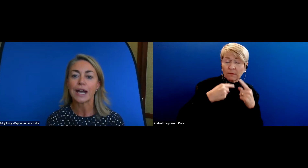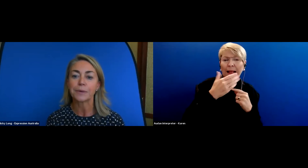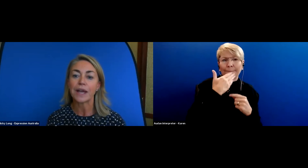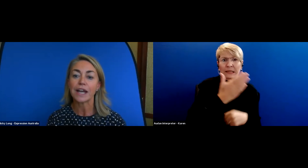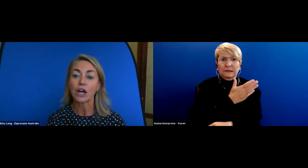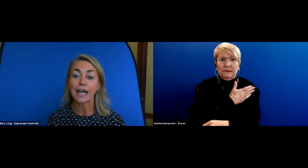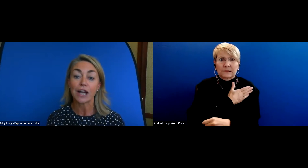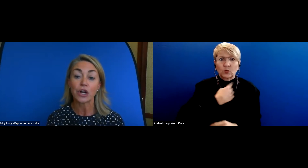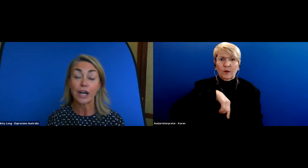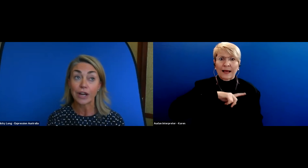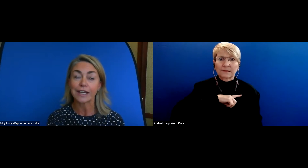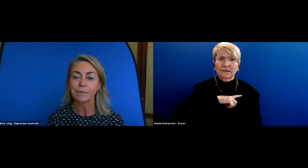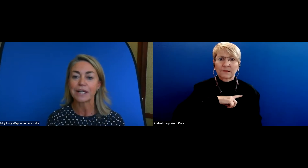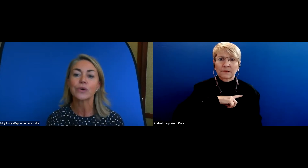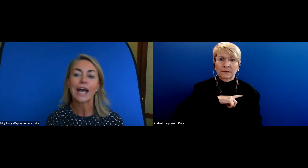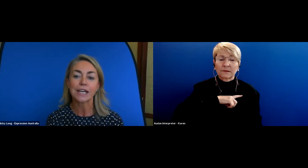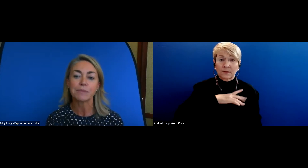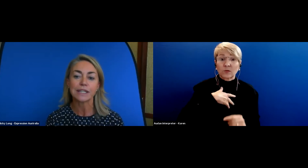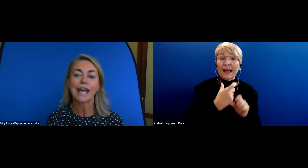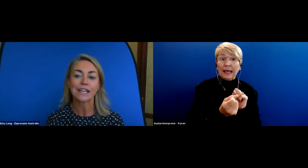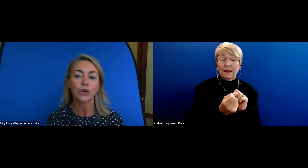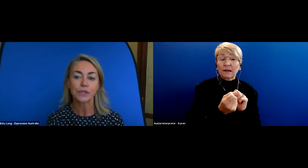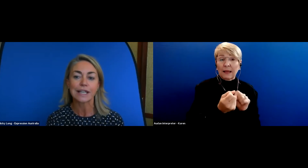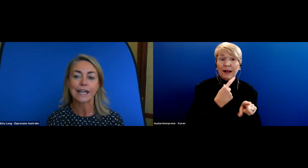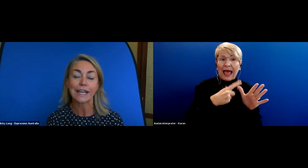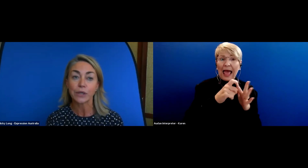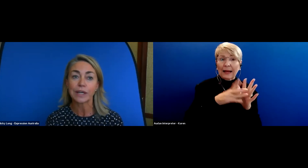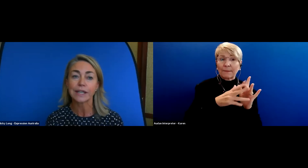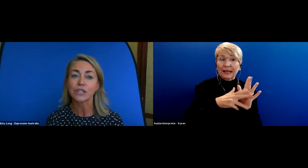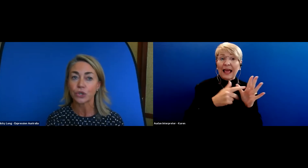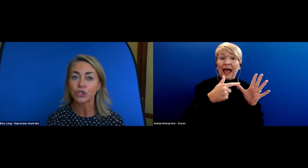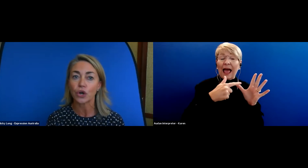you on our email,